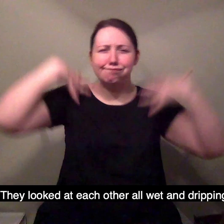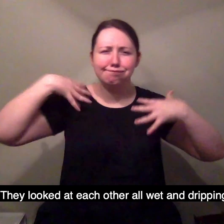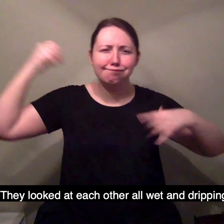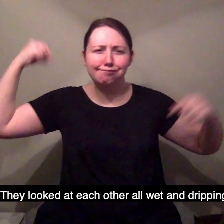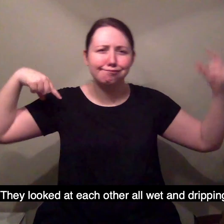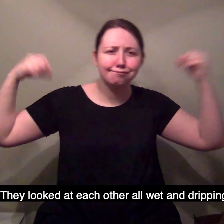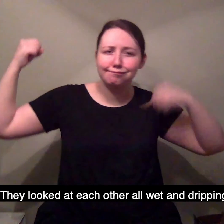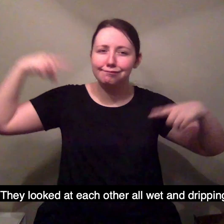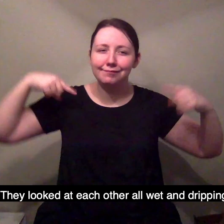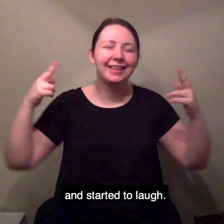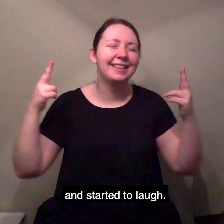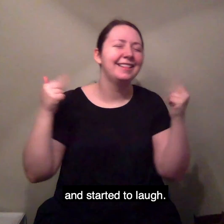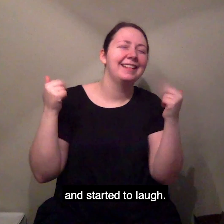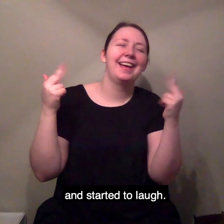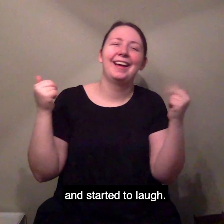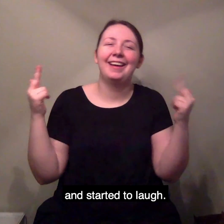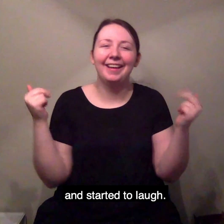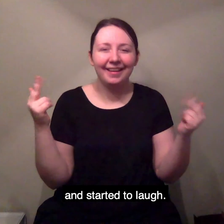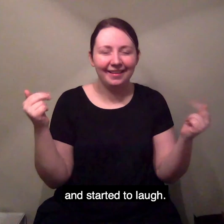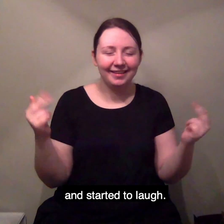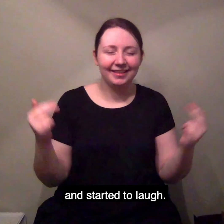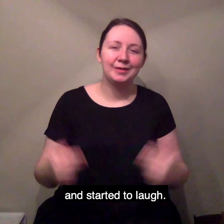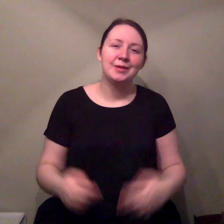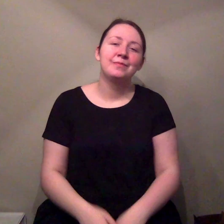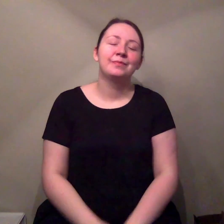wet and dripping and started to laugh.